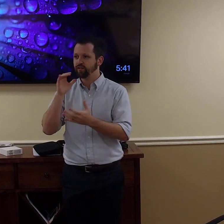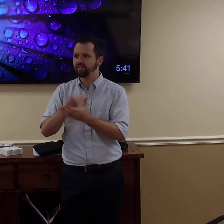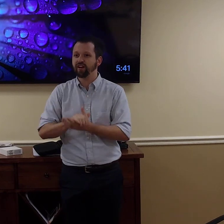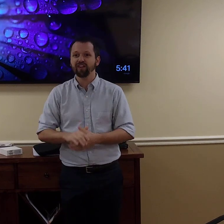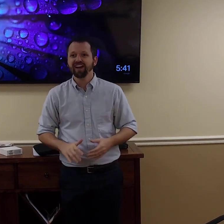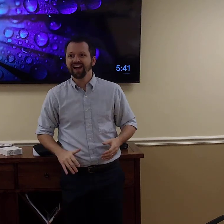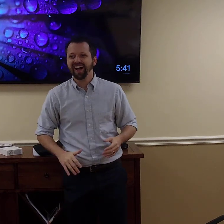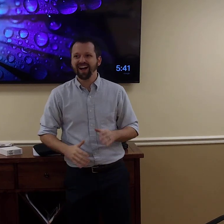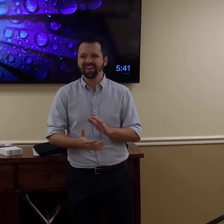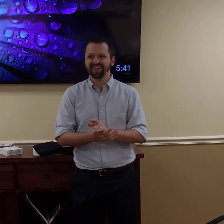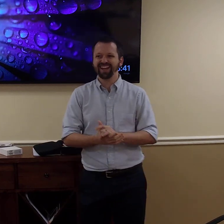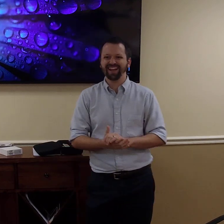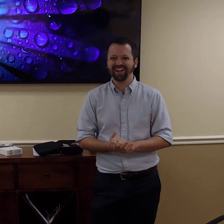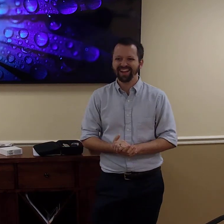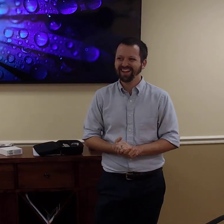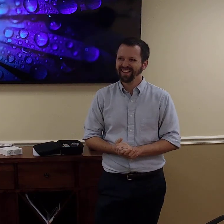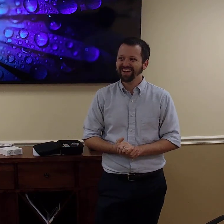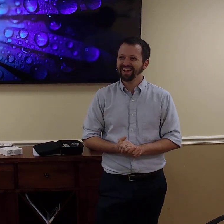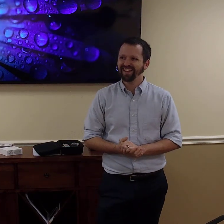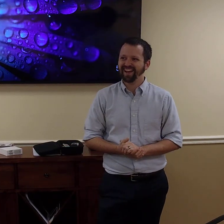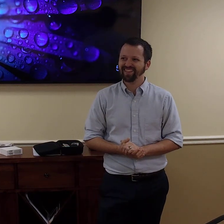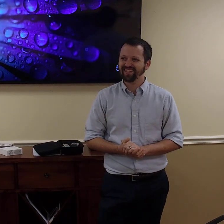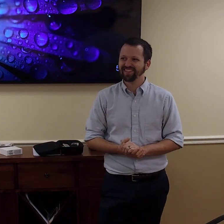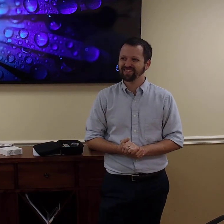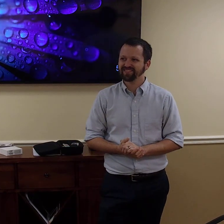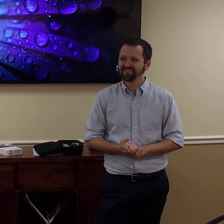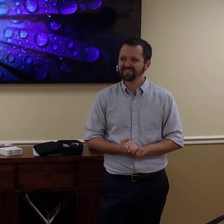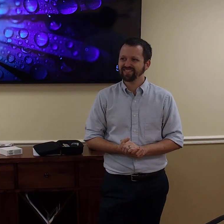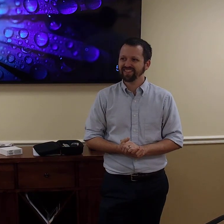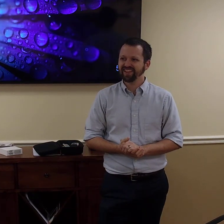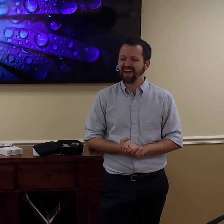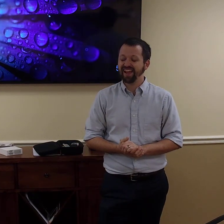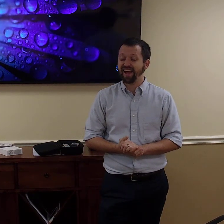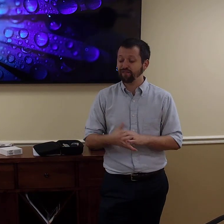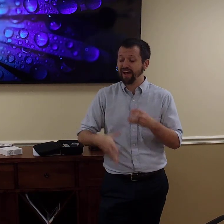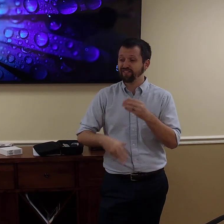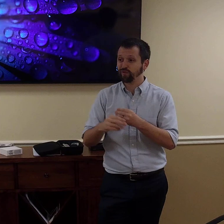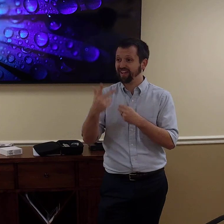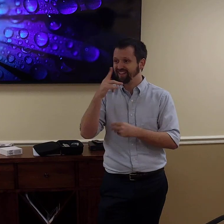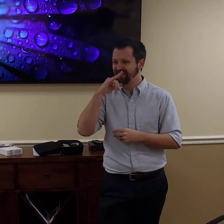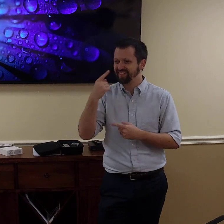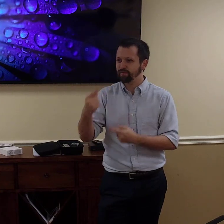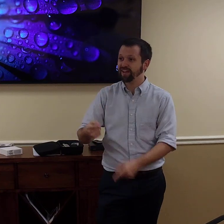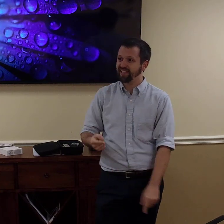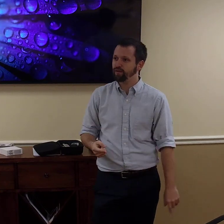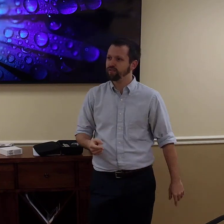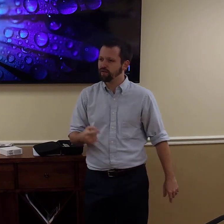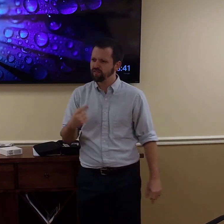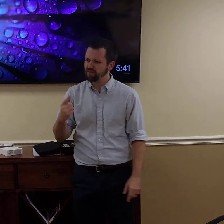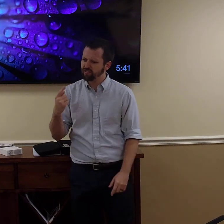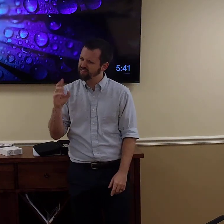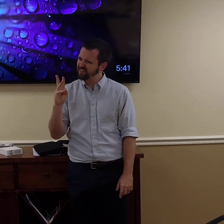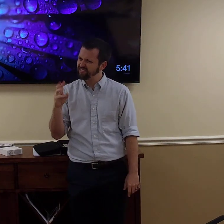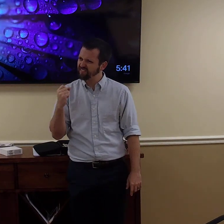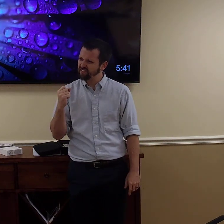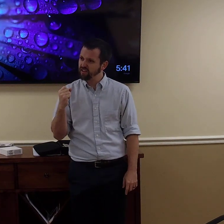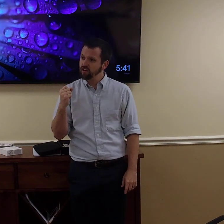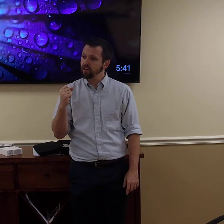So, yes. yet. With 3 babies. Yeah, I've had 3 kids since then, but yeah, that was 6, That was a while ago.